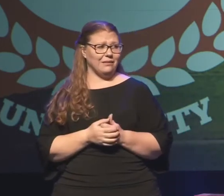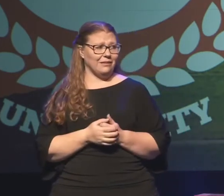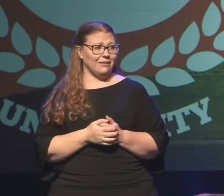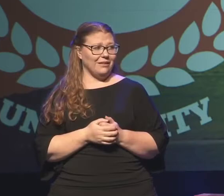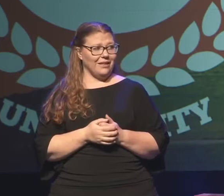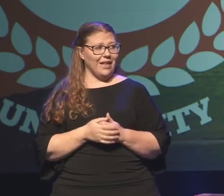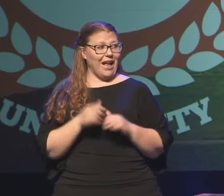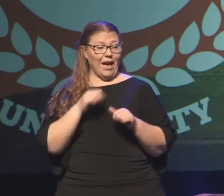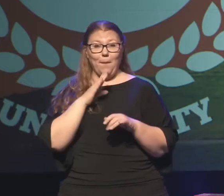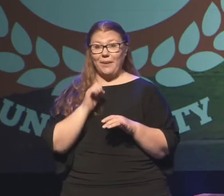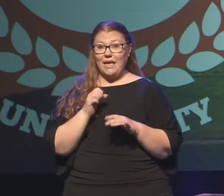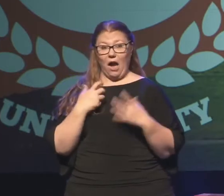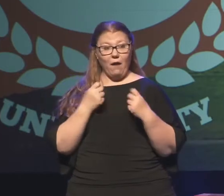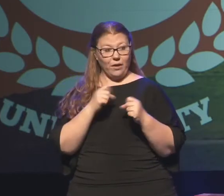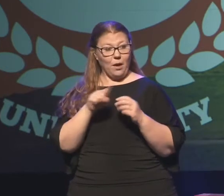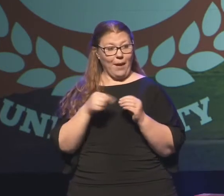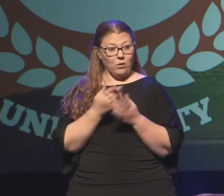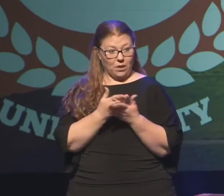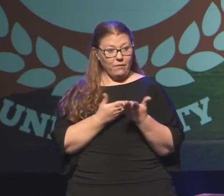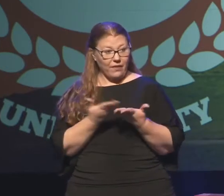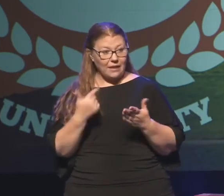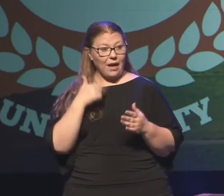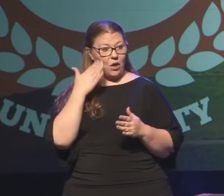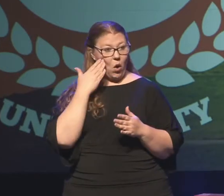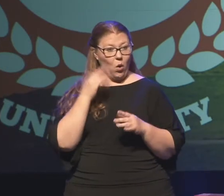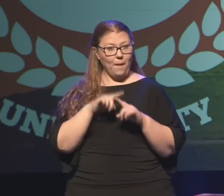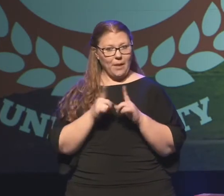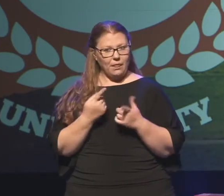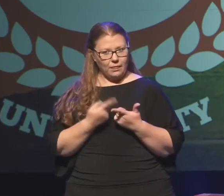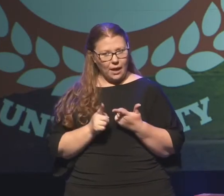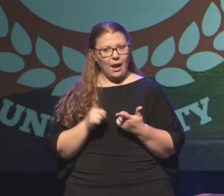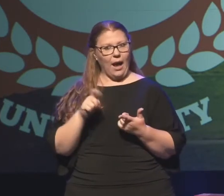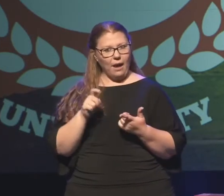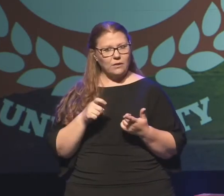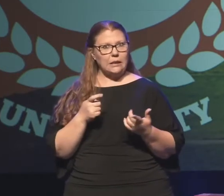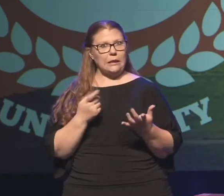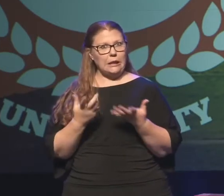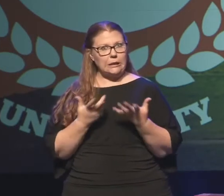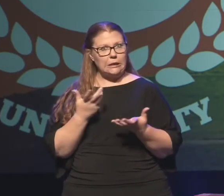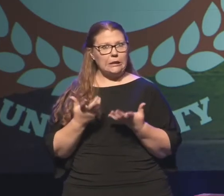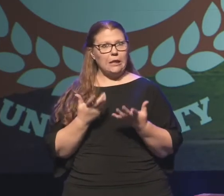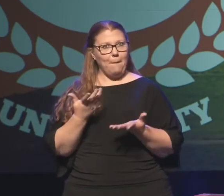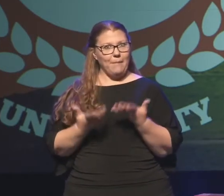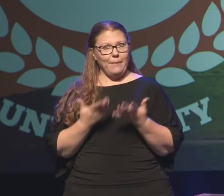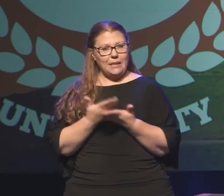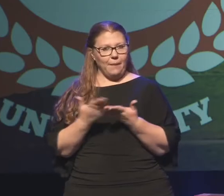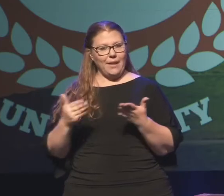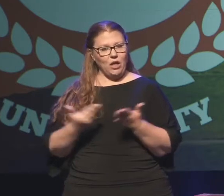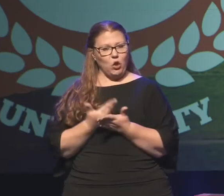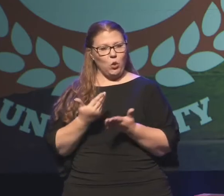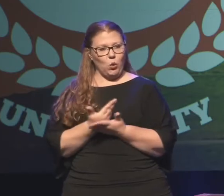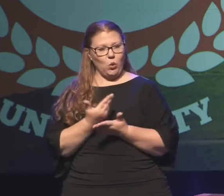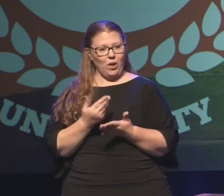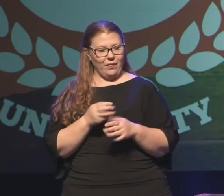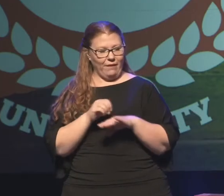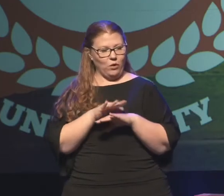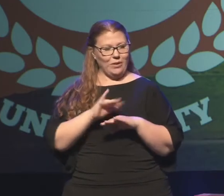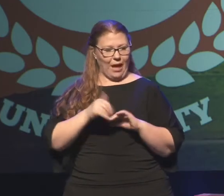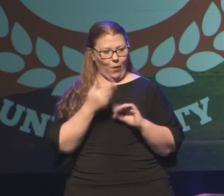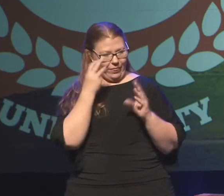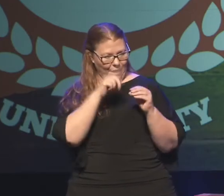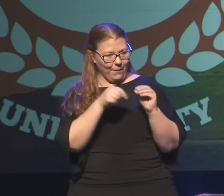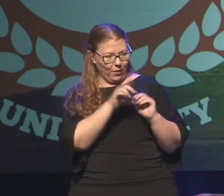I can be somewhat confident about some of the things I know, but even that I have to hold with an open hand, because there might be something new coming that will influence how I think about